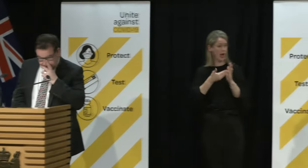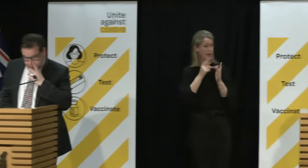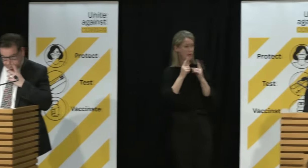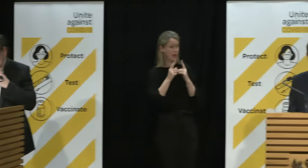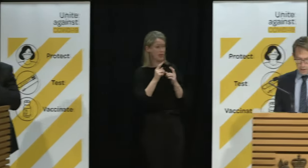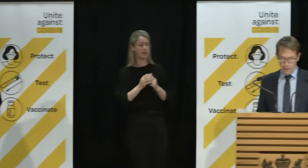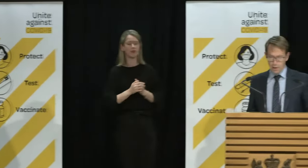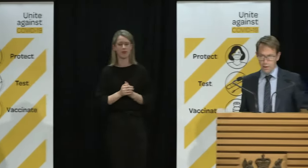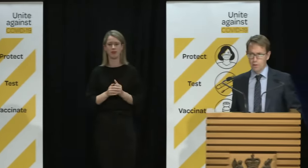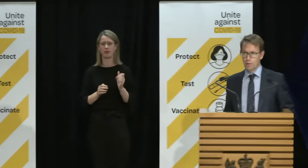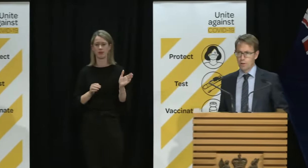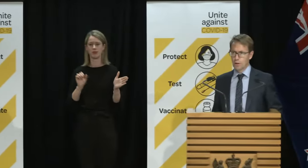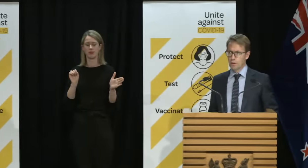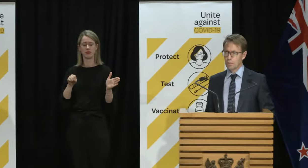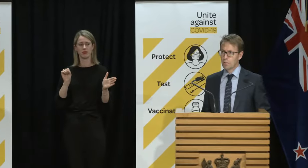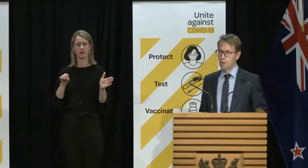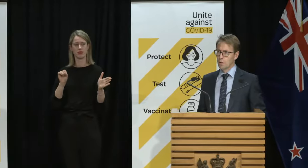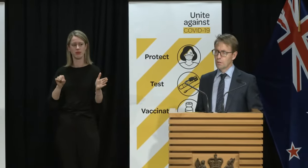to add to that,